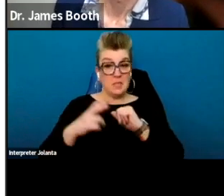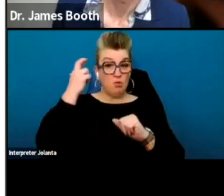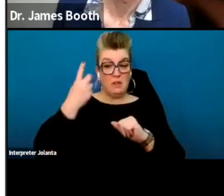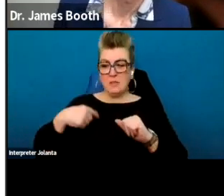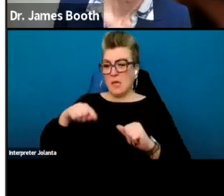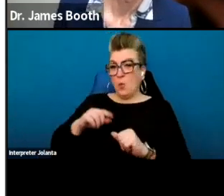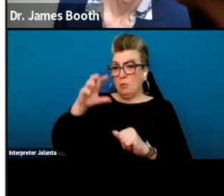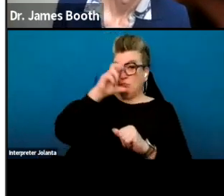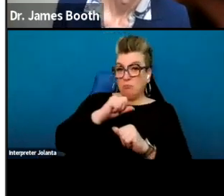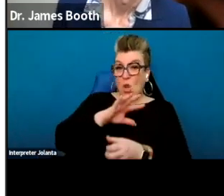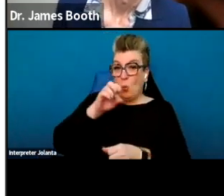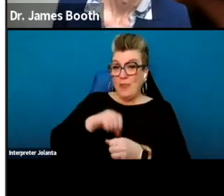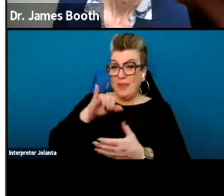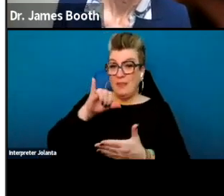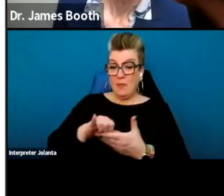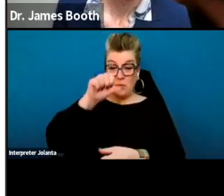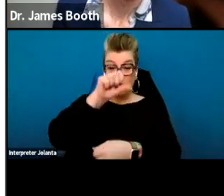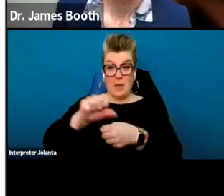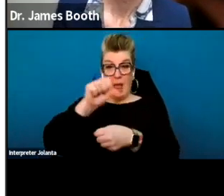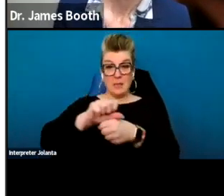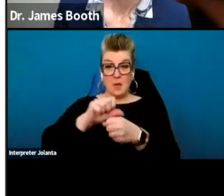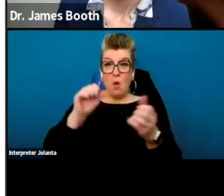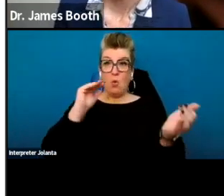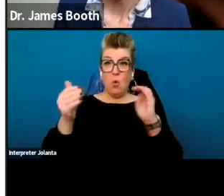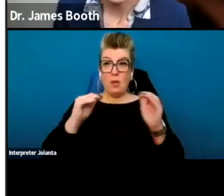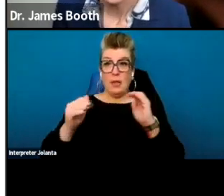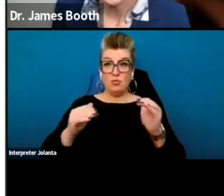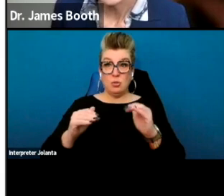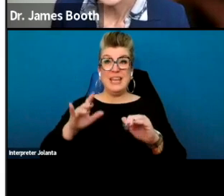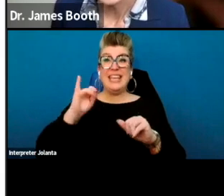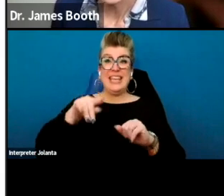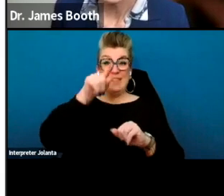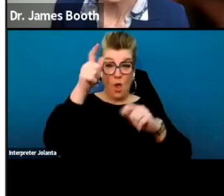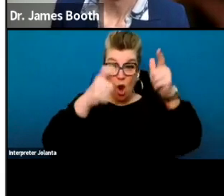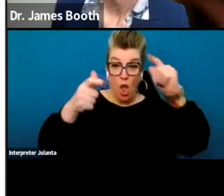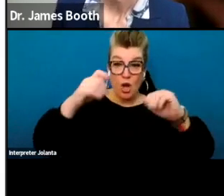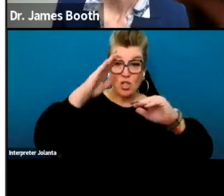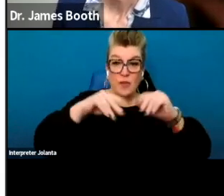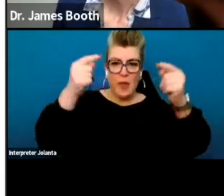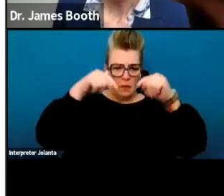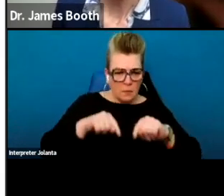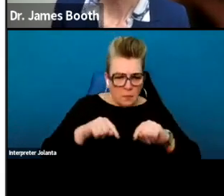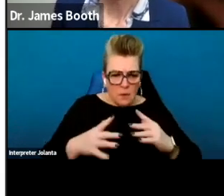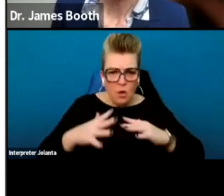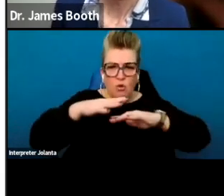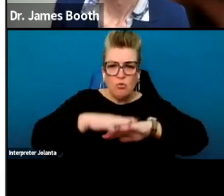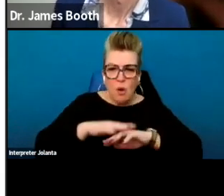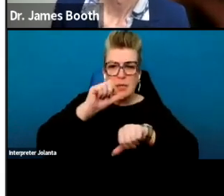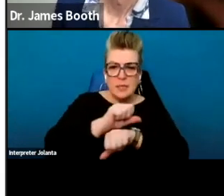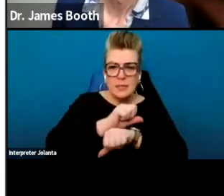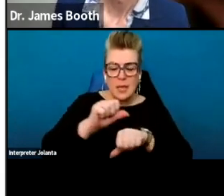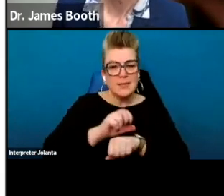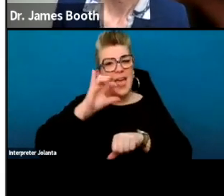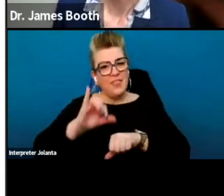task correlations are larger than across task correlations, that is